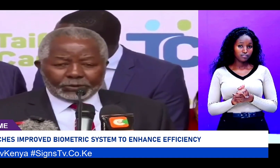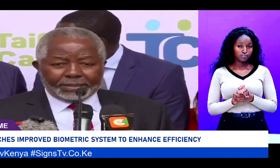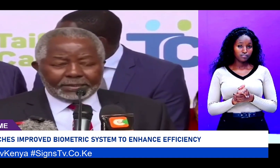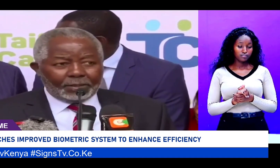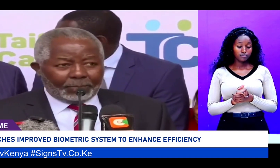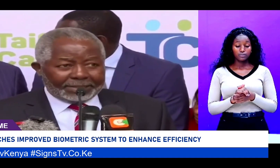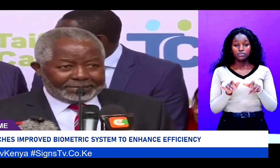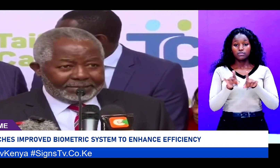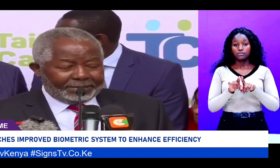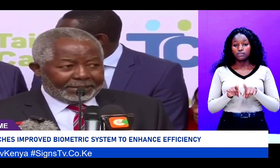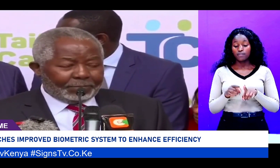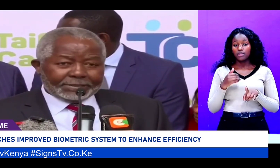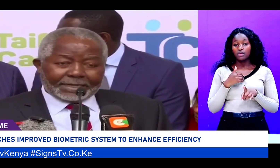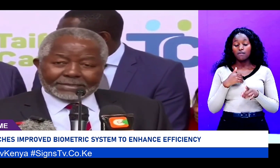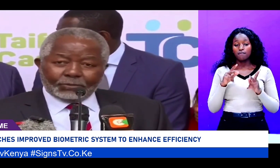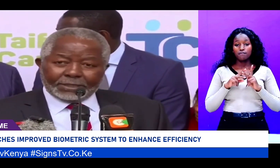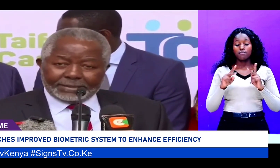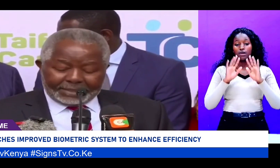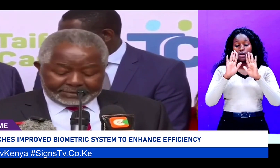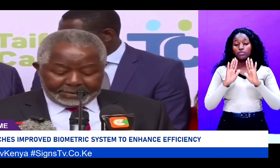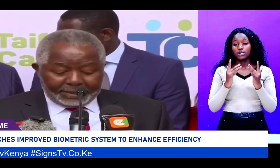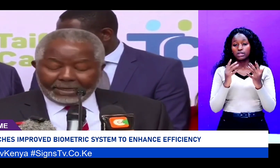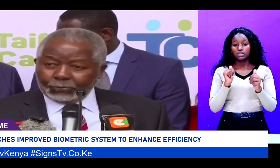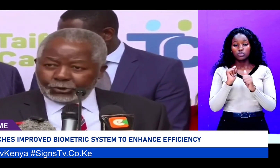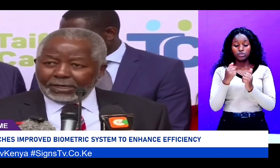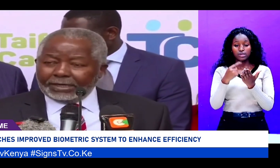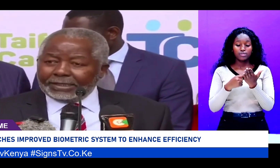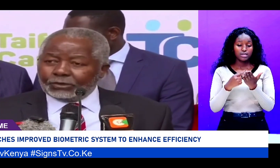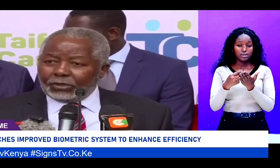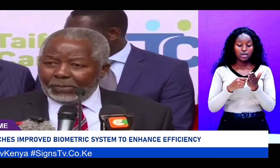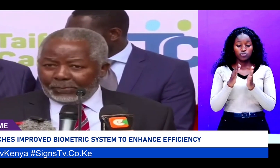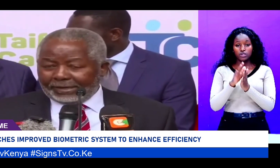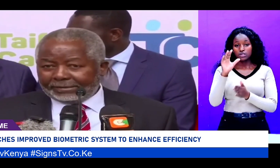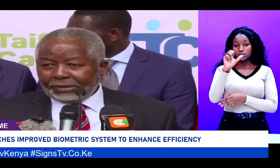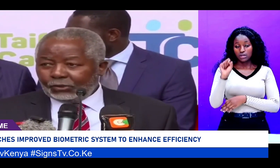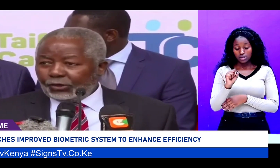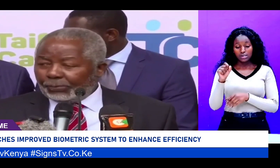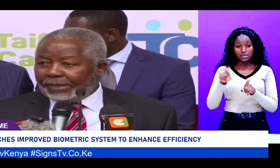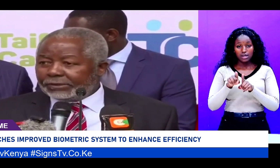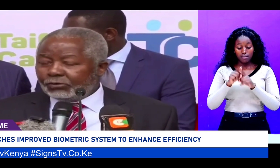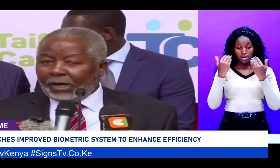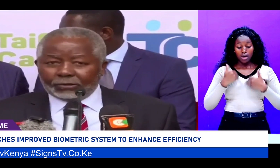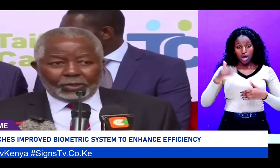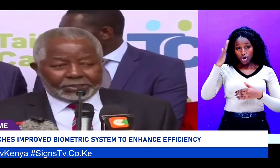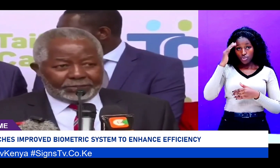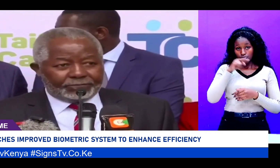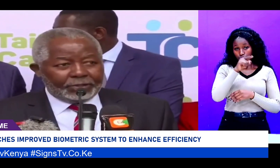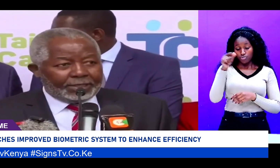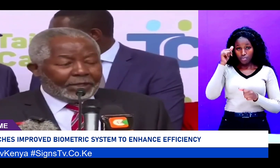important parts that I've been discussing with the CS, and I'm sure that you remember to help us to achieve the goal